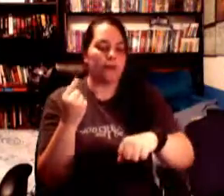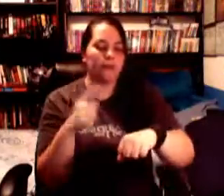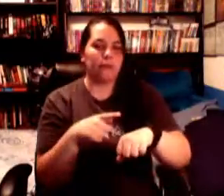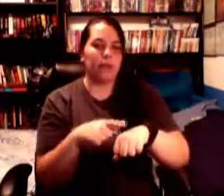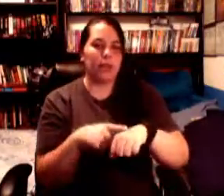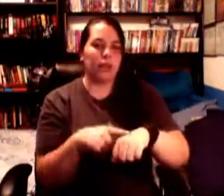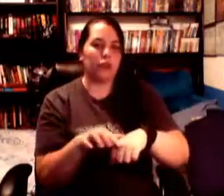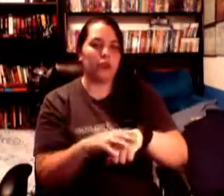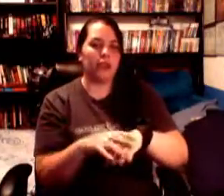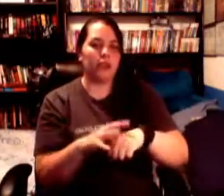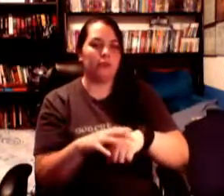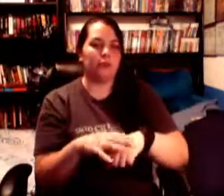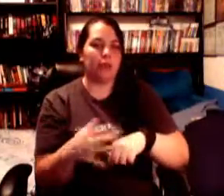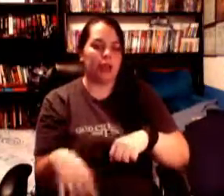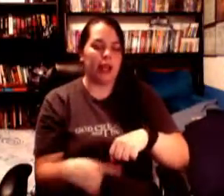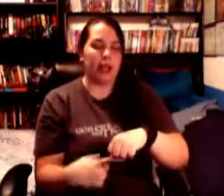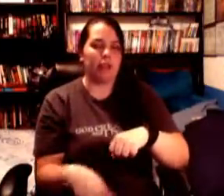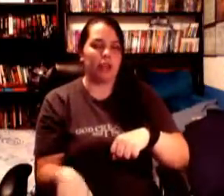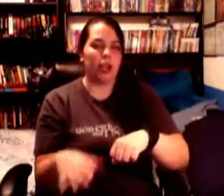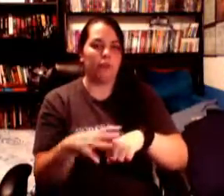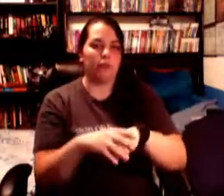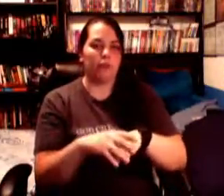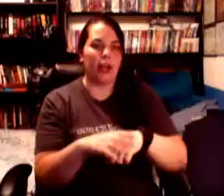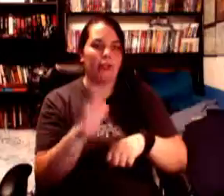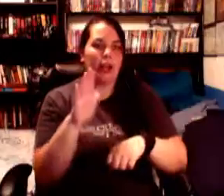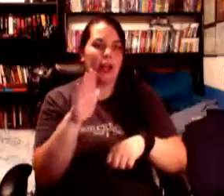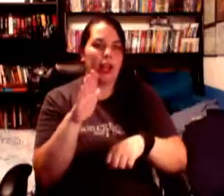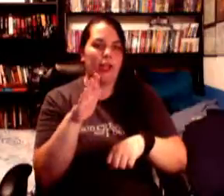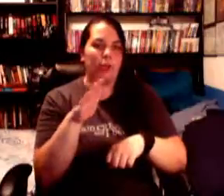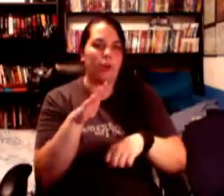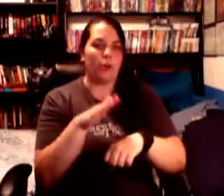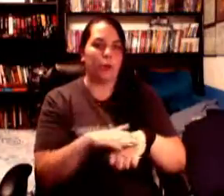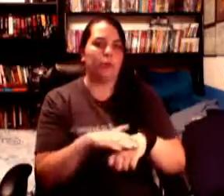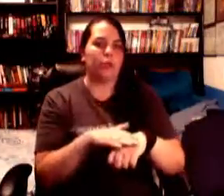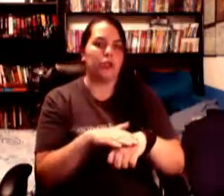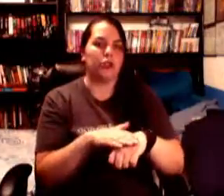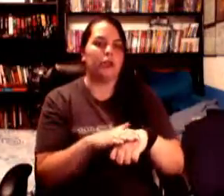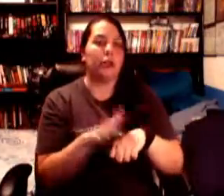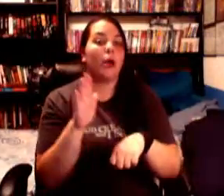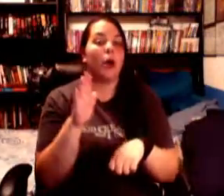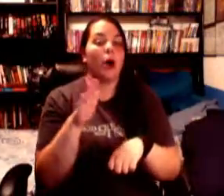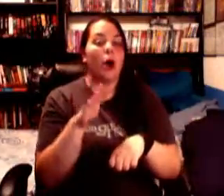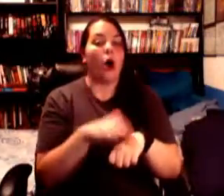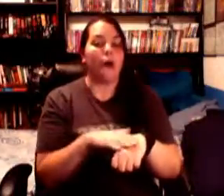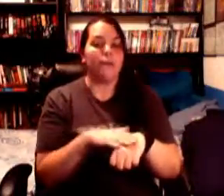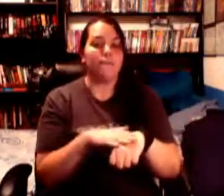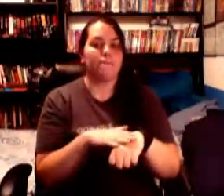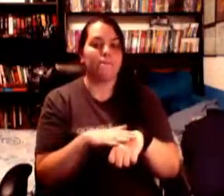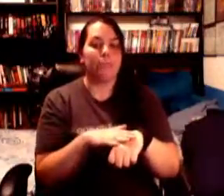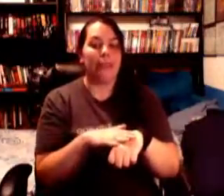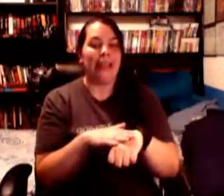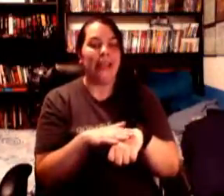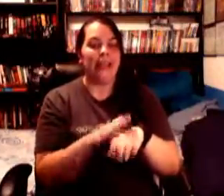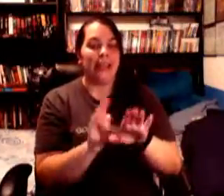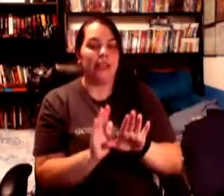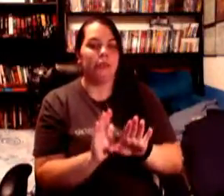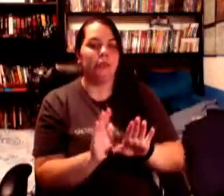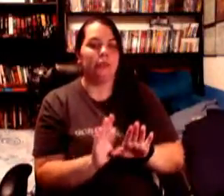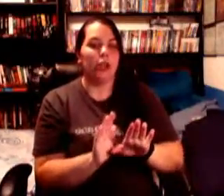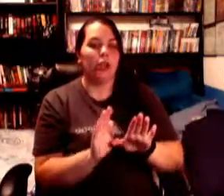On your left hand in an S shape down, and your palm touches. On. Heel, you're